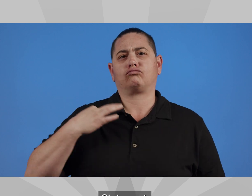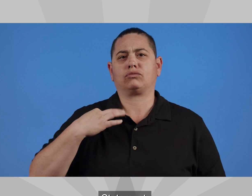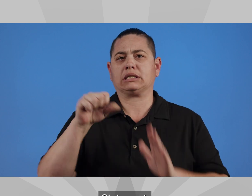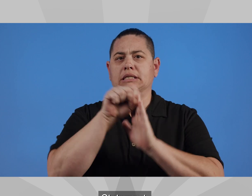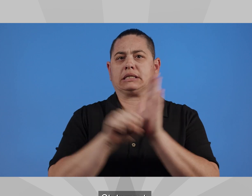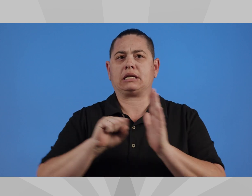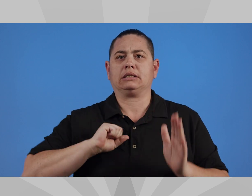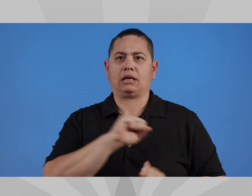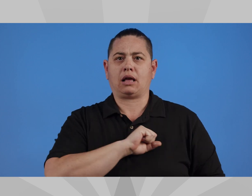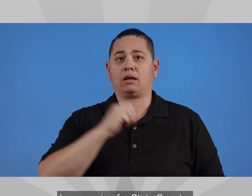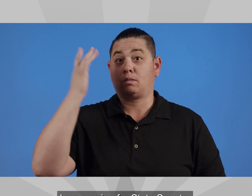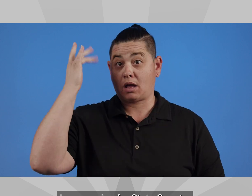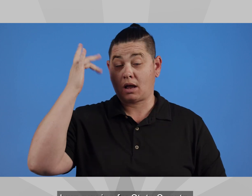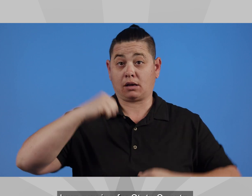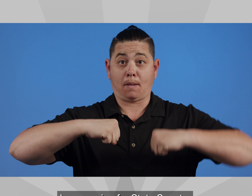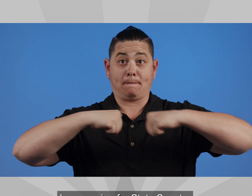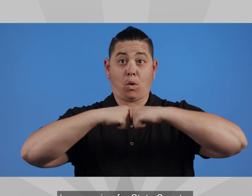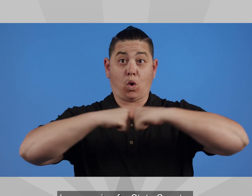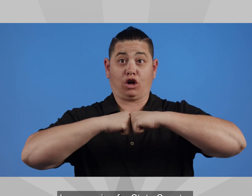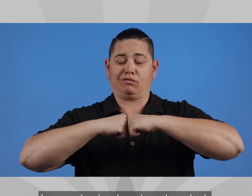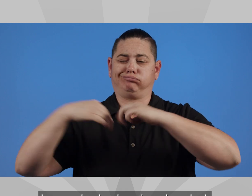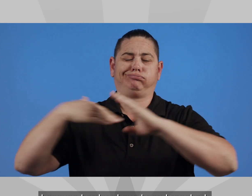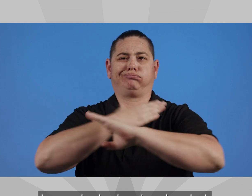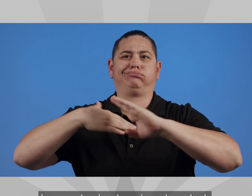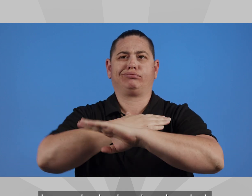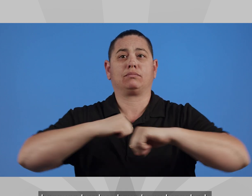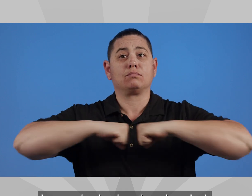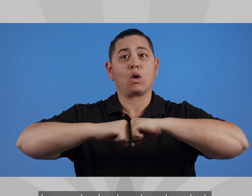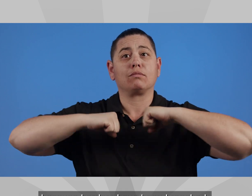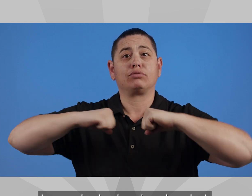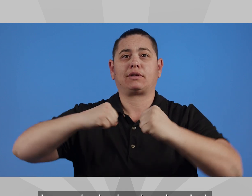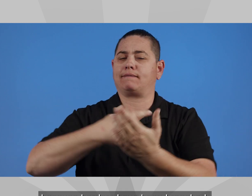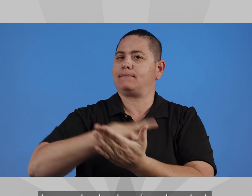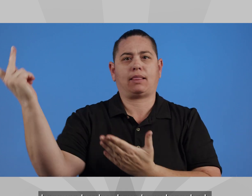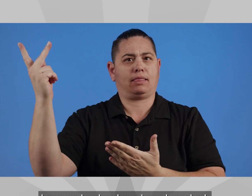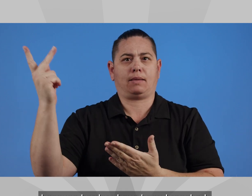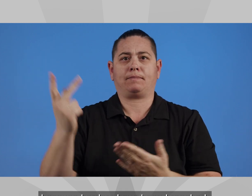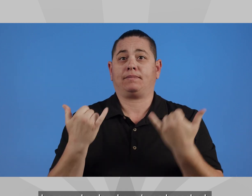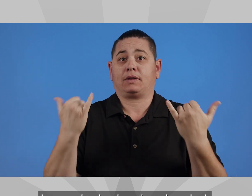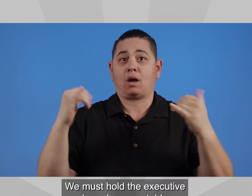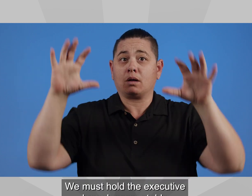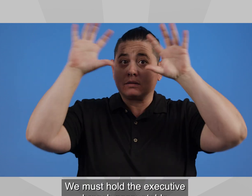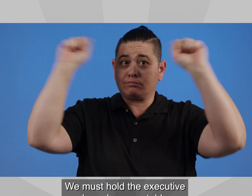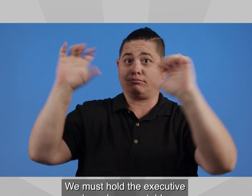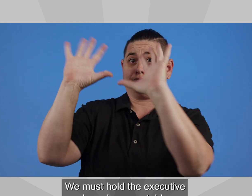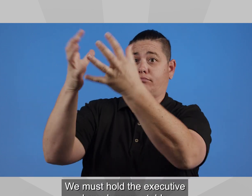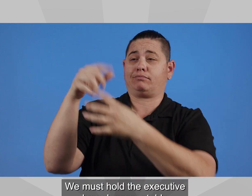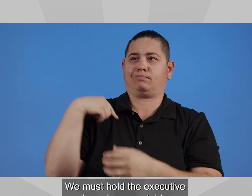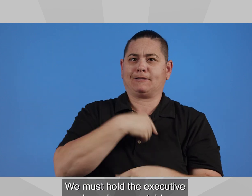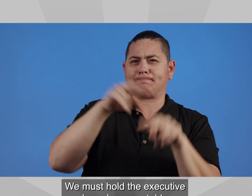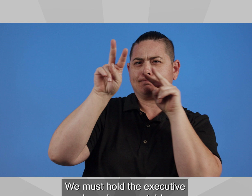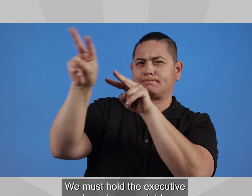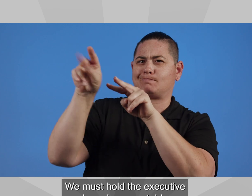Statement: I am running for state senate because our borders have been breached. We must hold